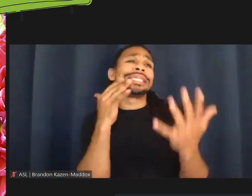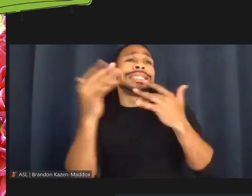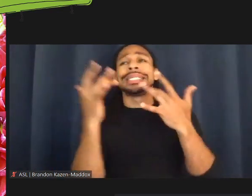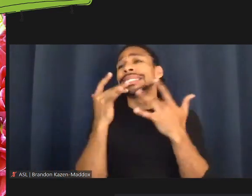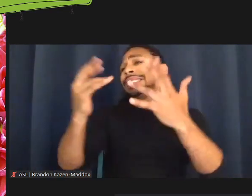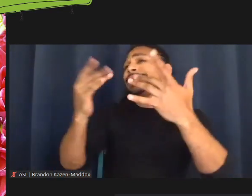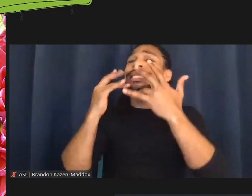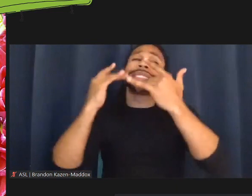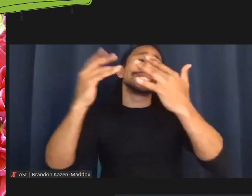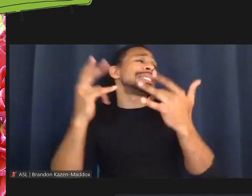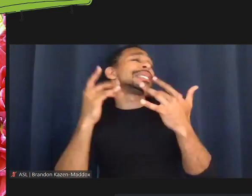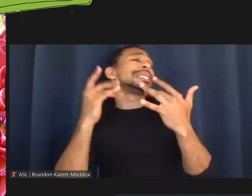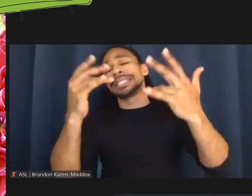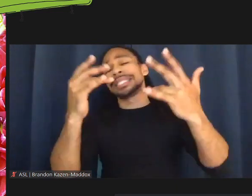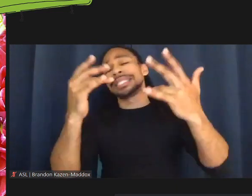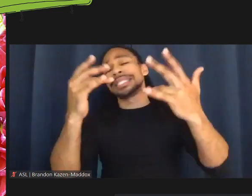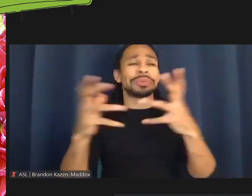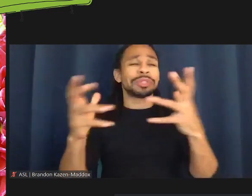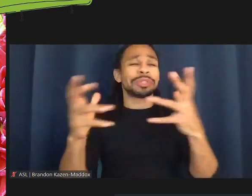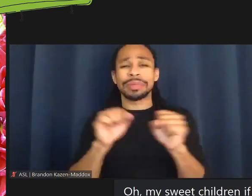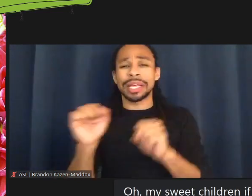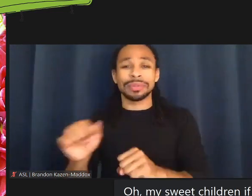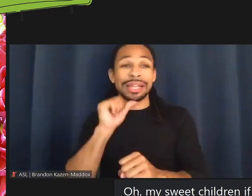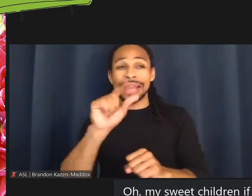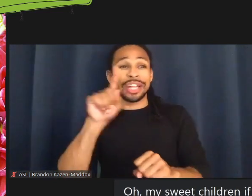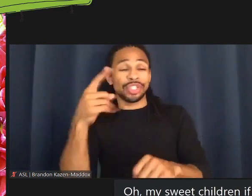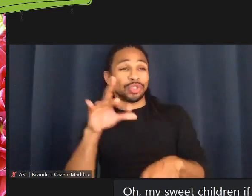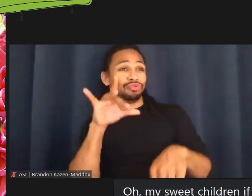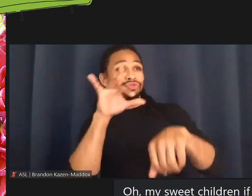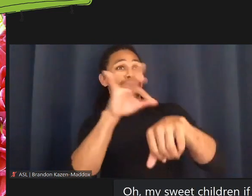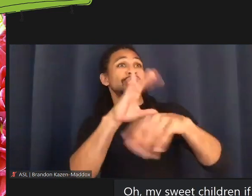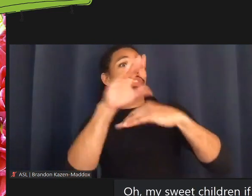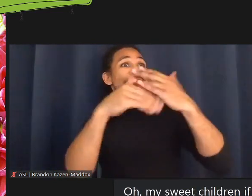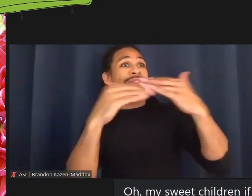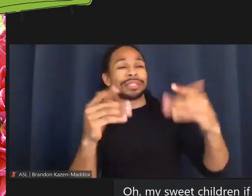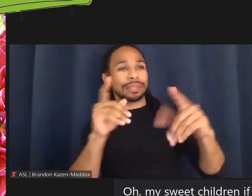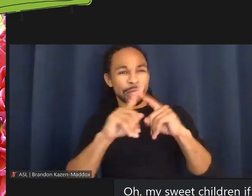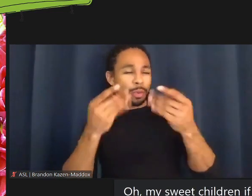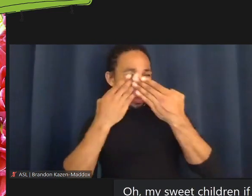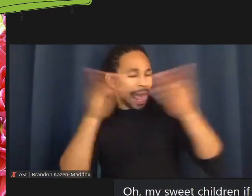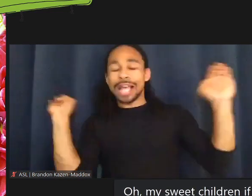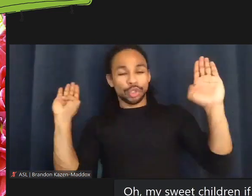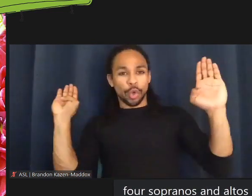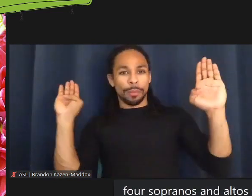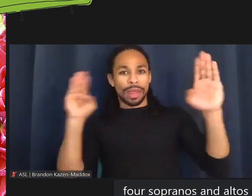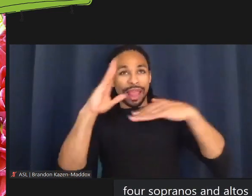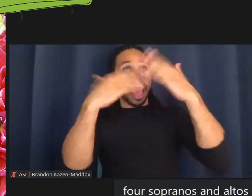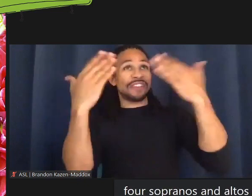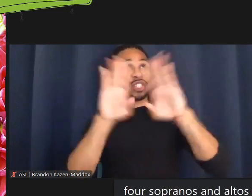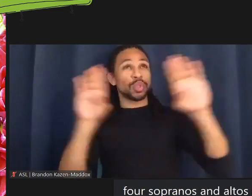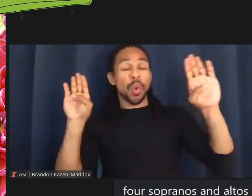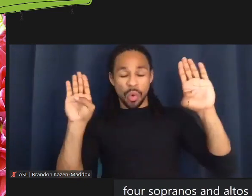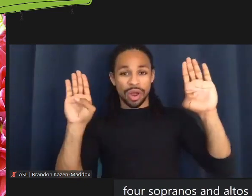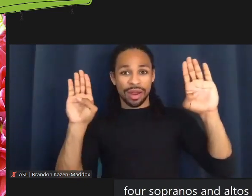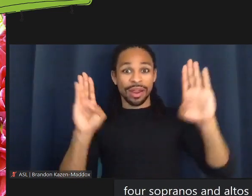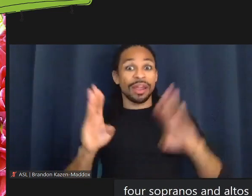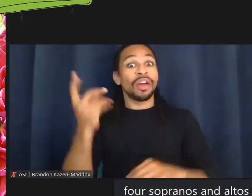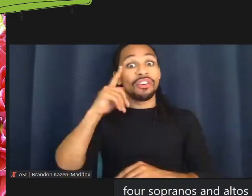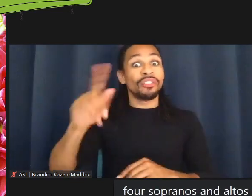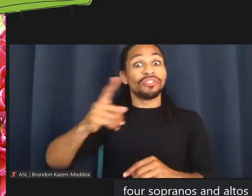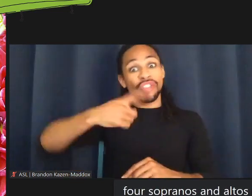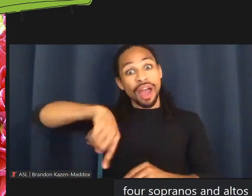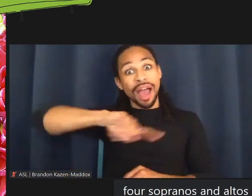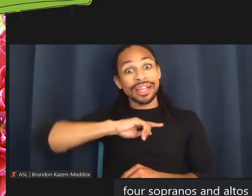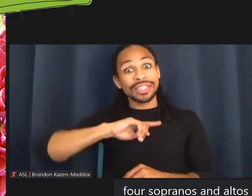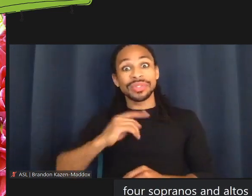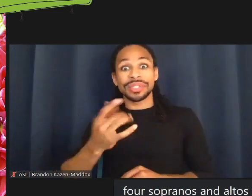as not to reach the heavens, but by grace to blast open heaven's door. So as for all of us to taste a minute of that great